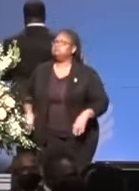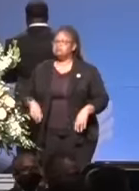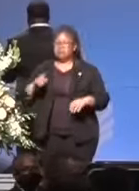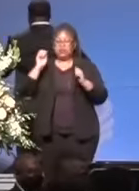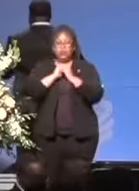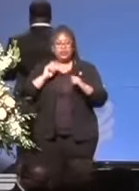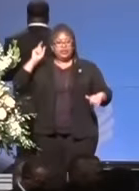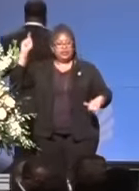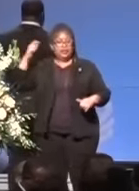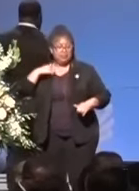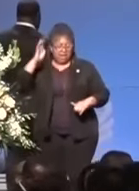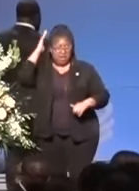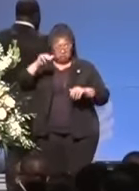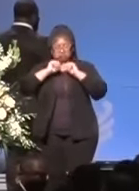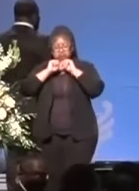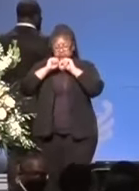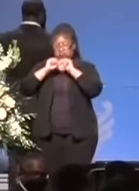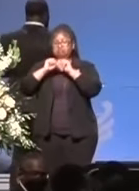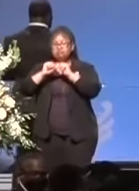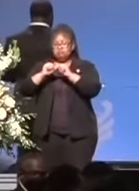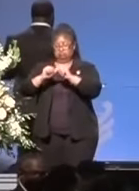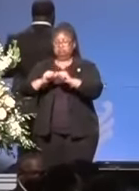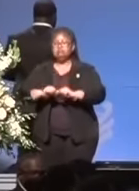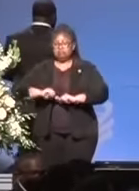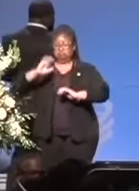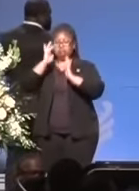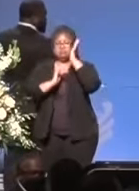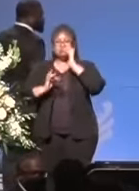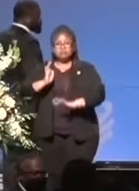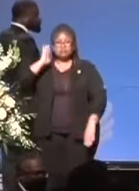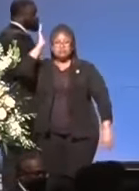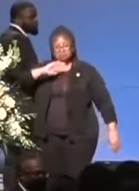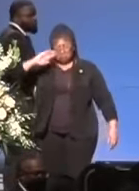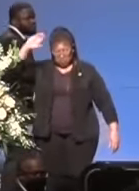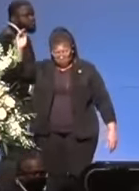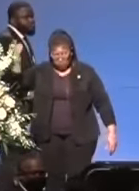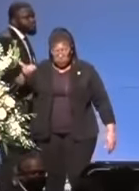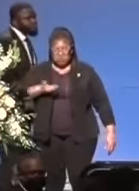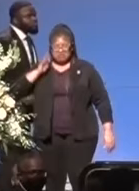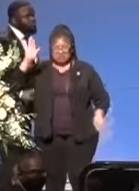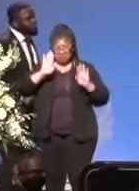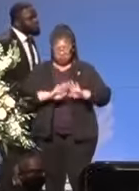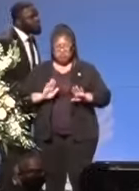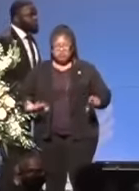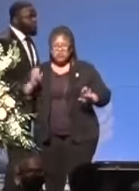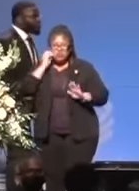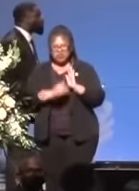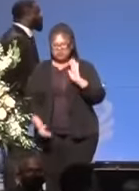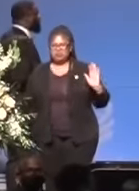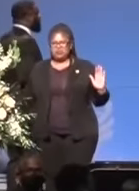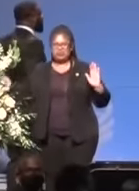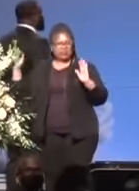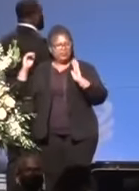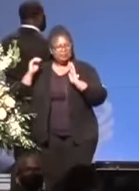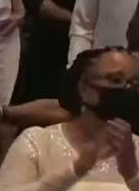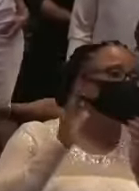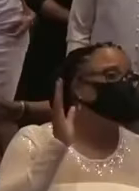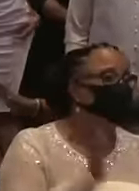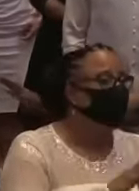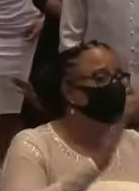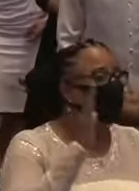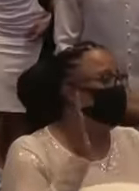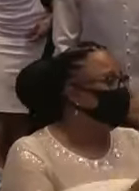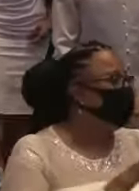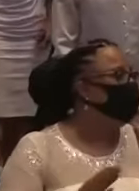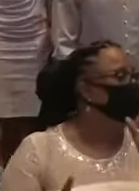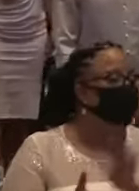the wind, he will children home one day. Like a deep in the night